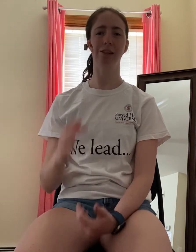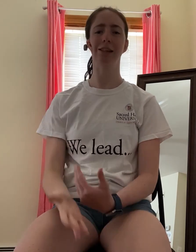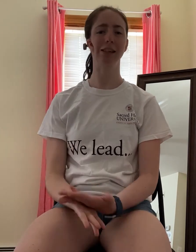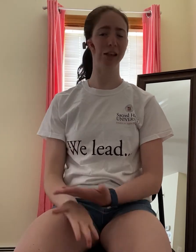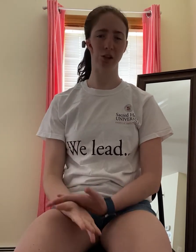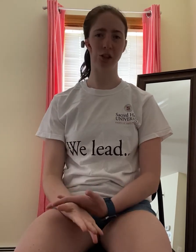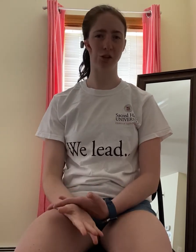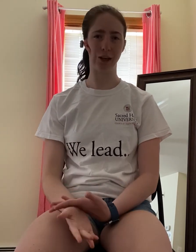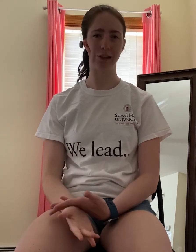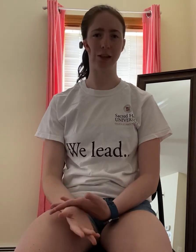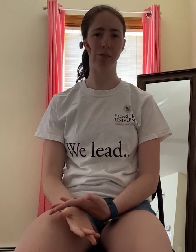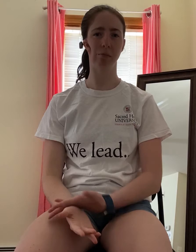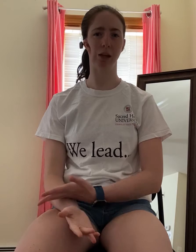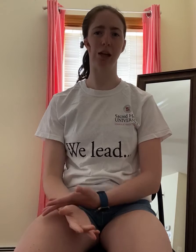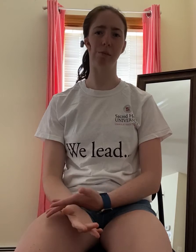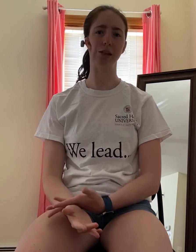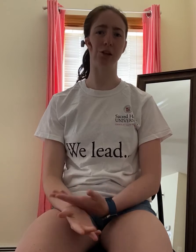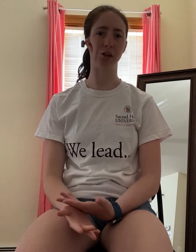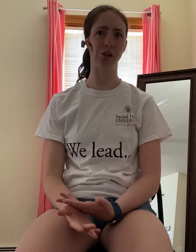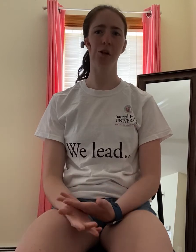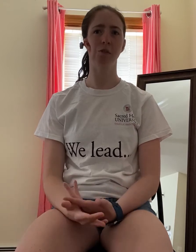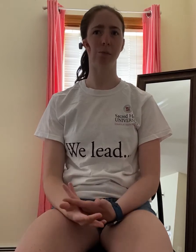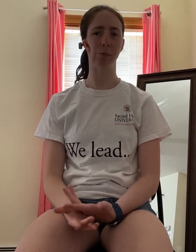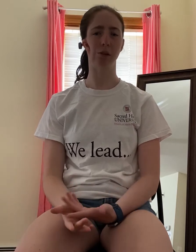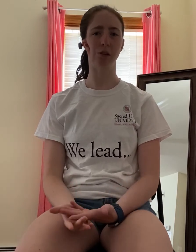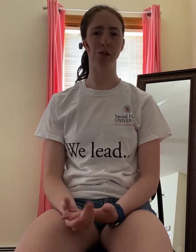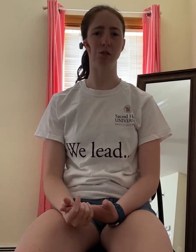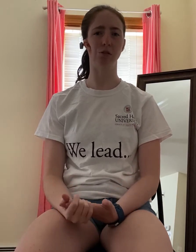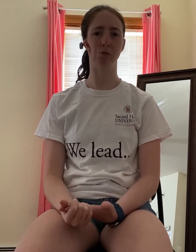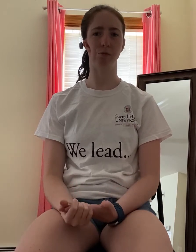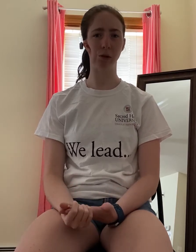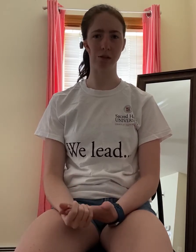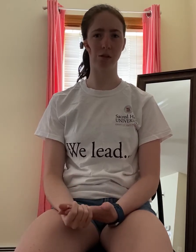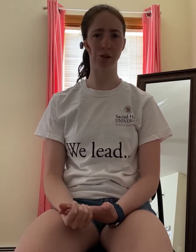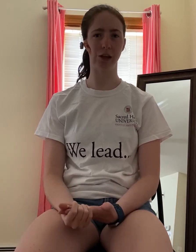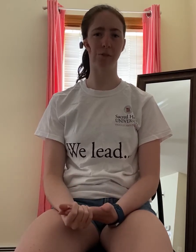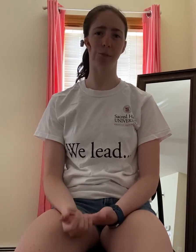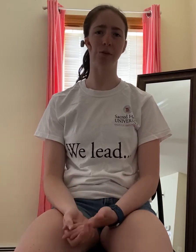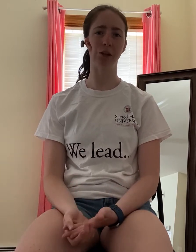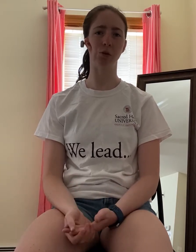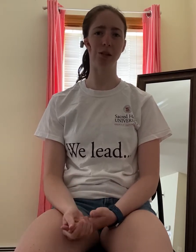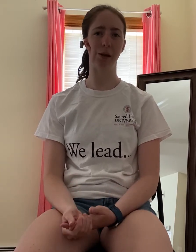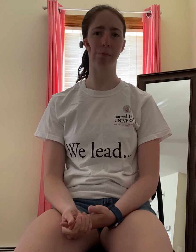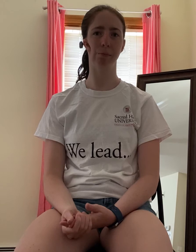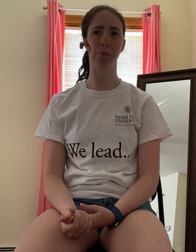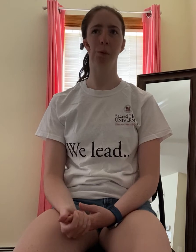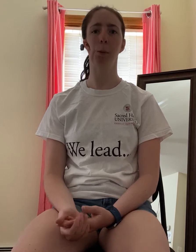It's kind of just distracting, and it makes it harder for people to focus on your hand if you're moving it the whole time.